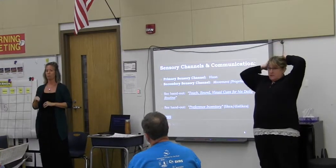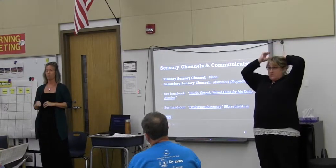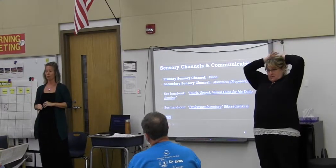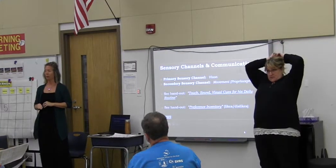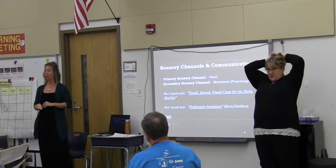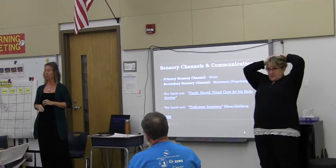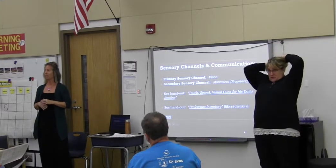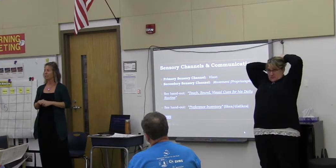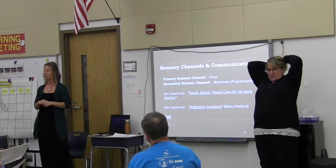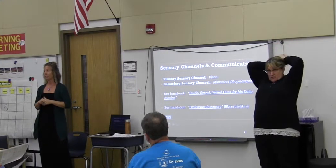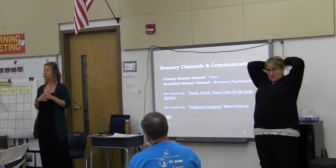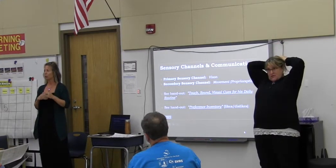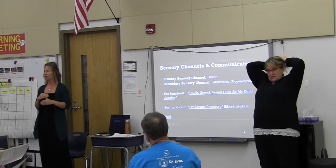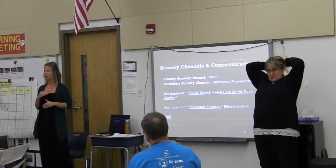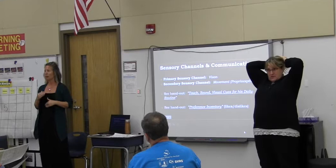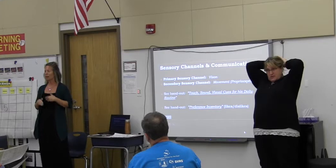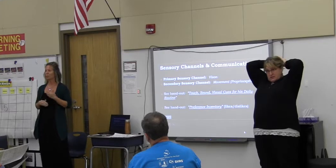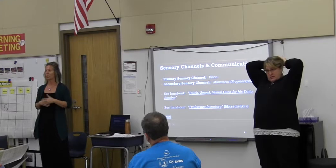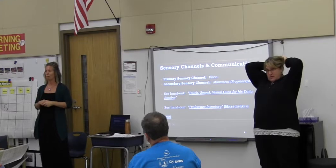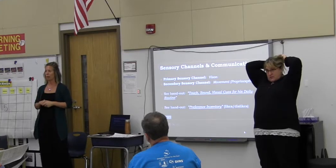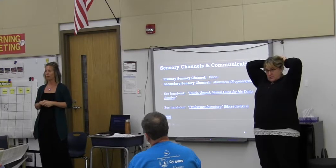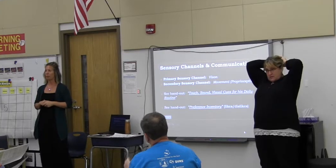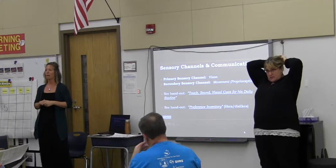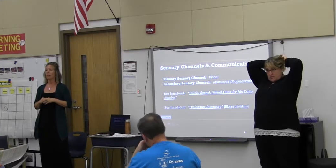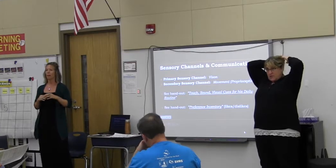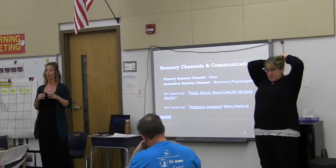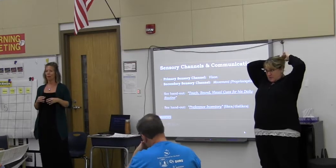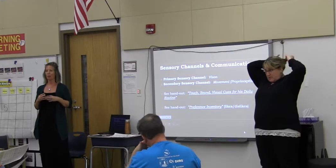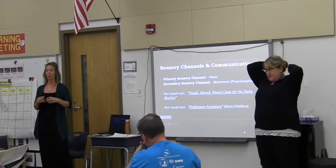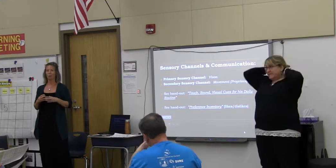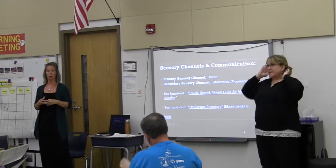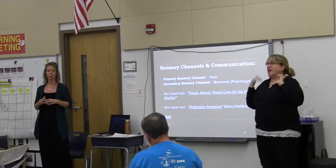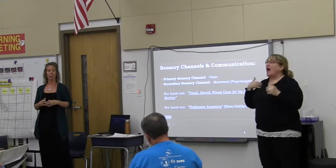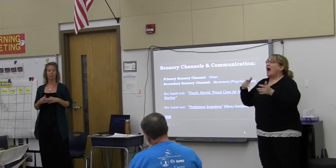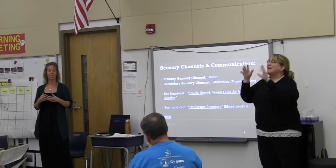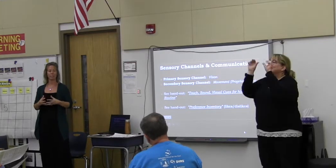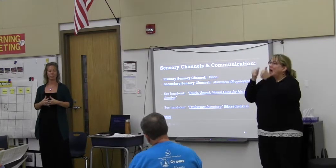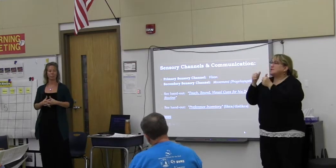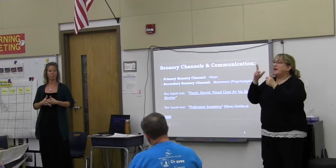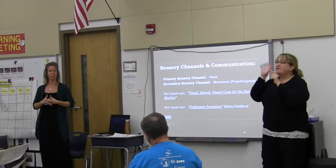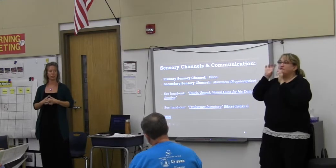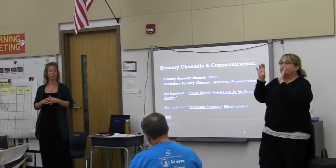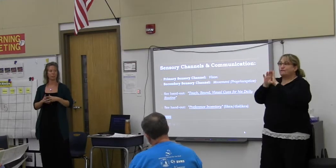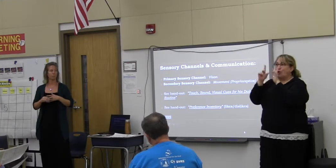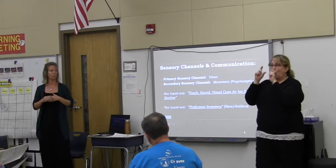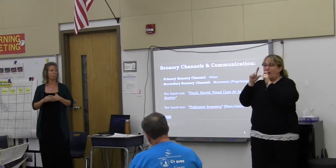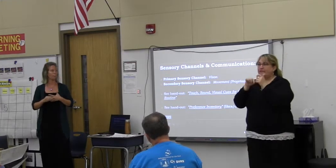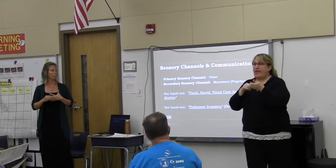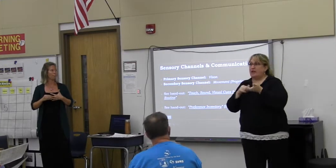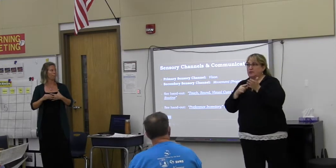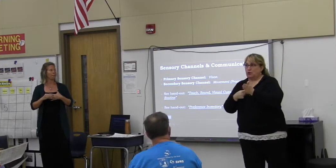some photographs, because like I said, we're just starting to experiment, and there are some photographs that he understands.